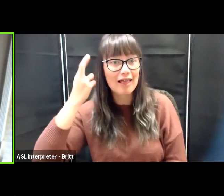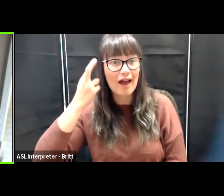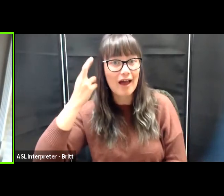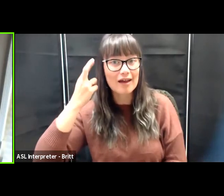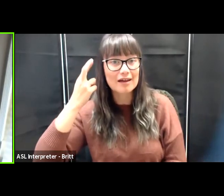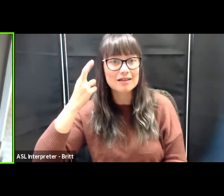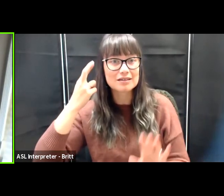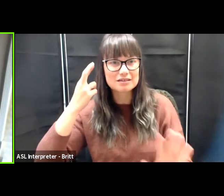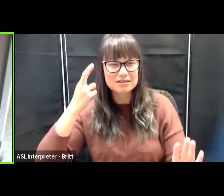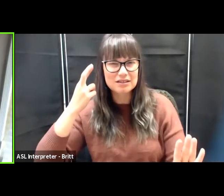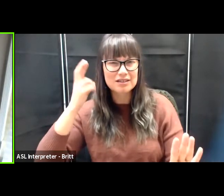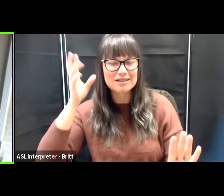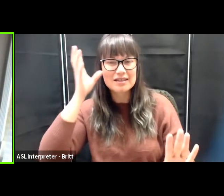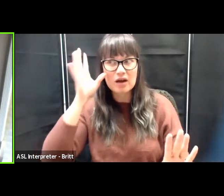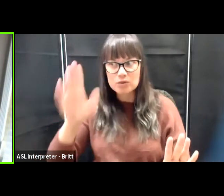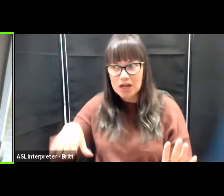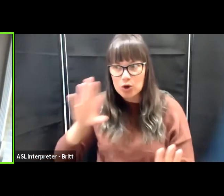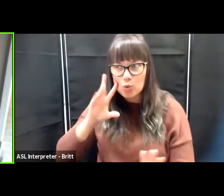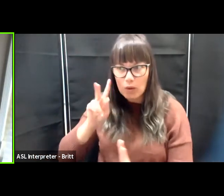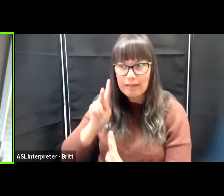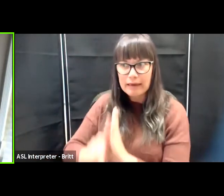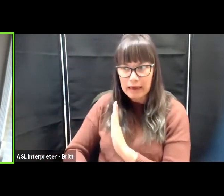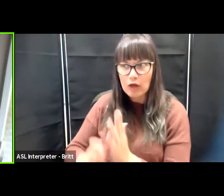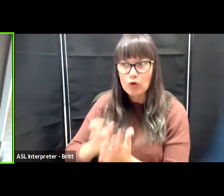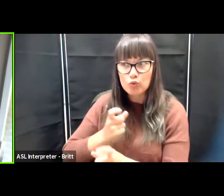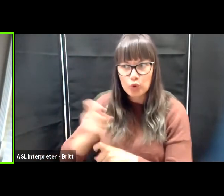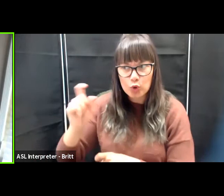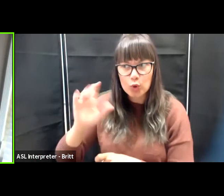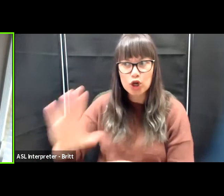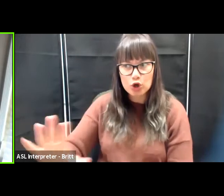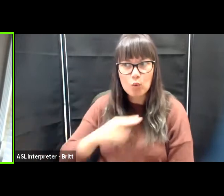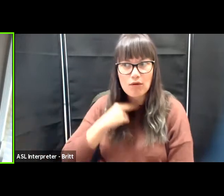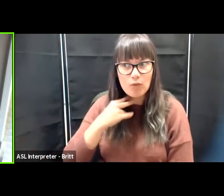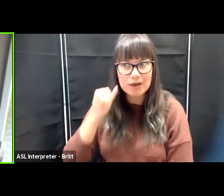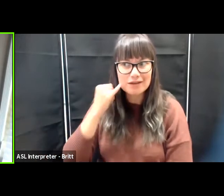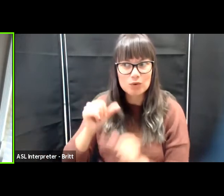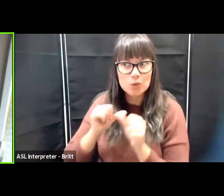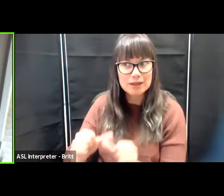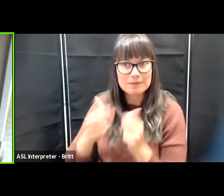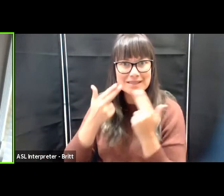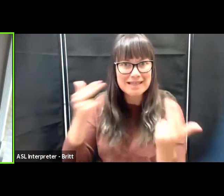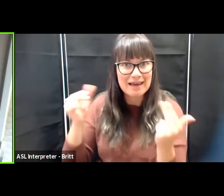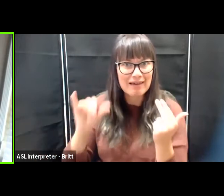my dad is like, you are going to kill your voice if you keep singing like that.